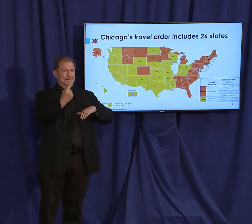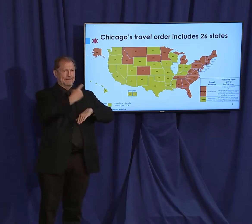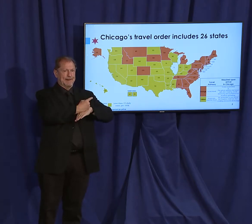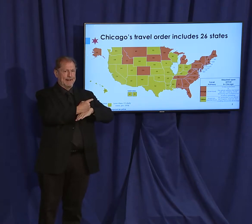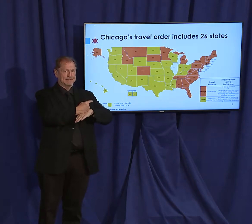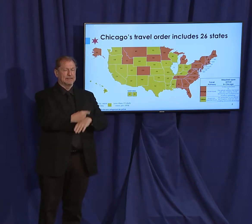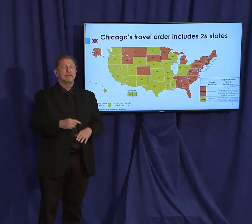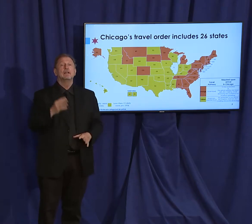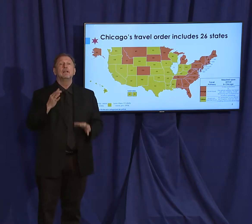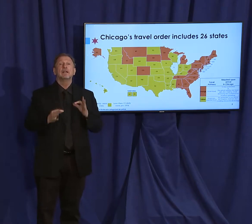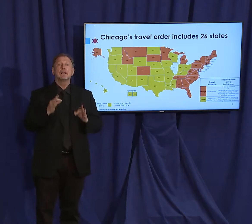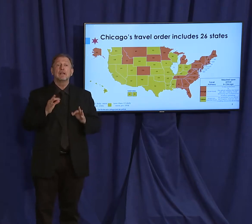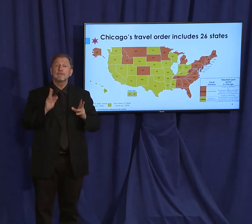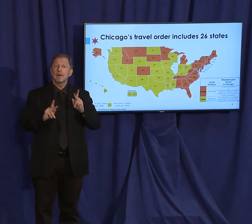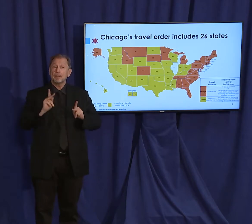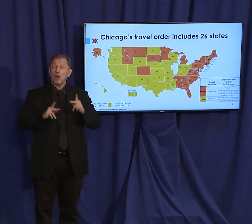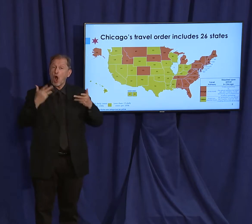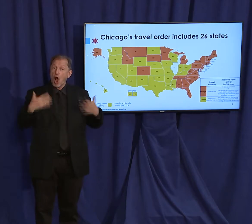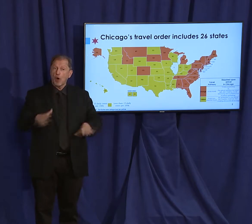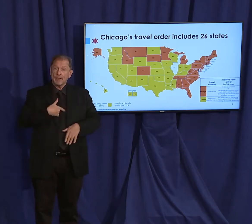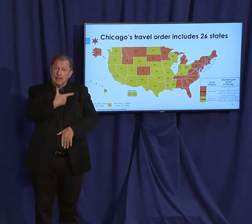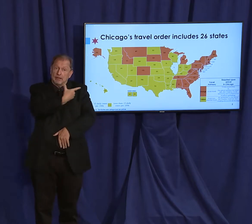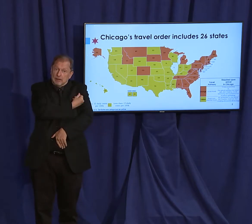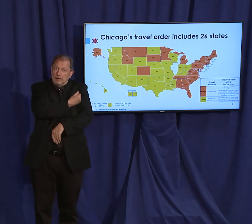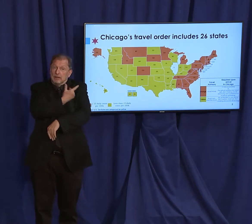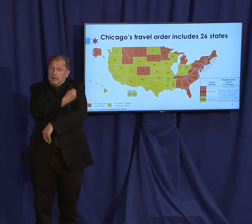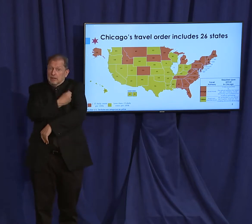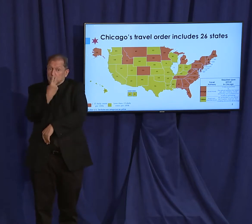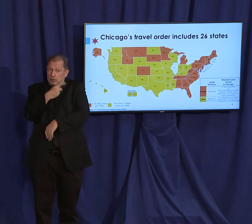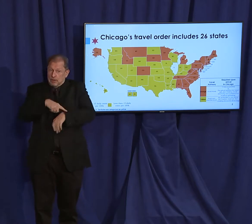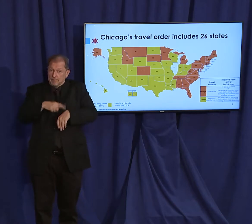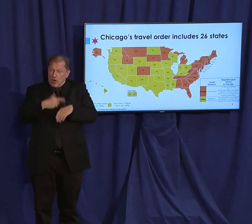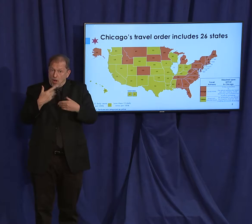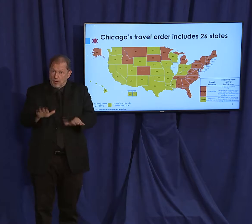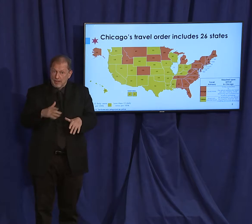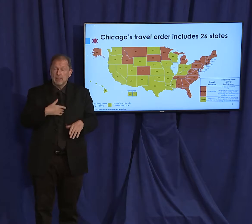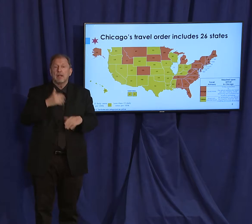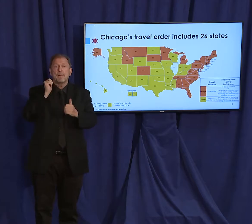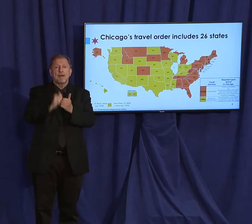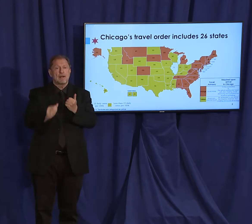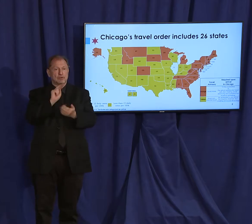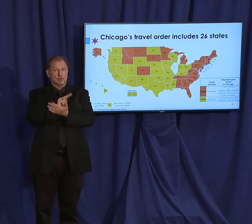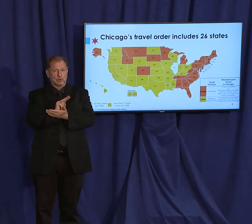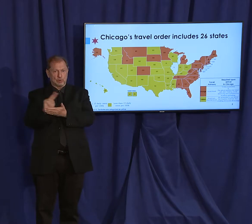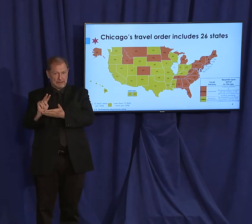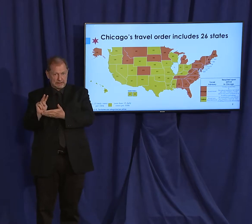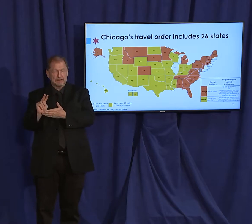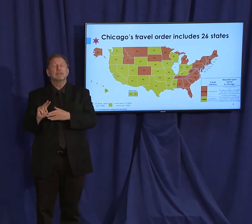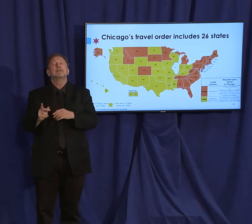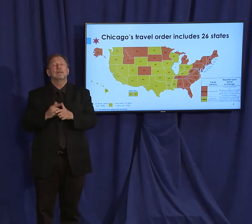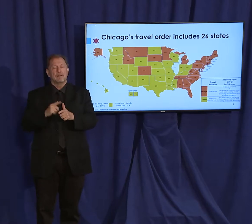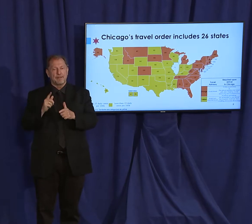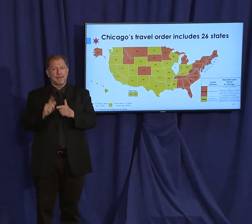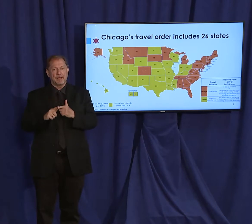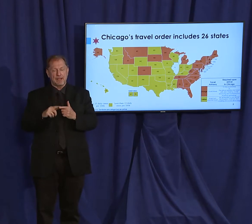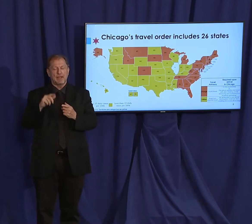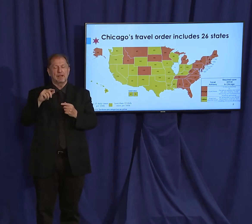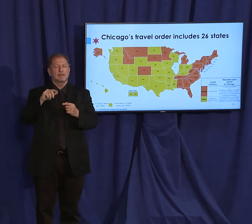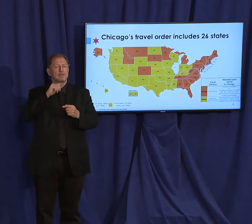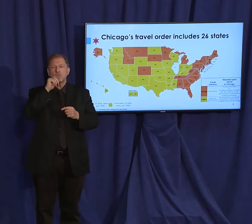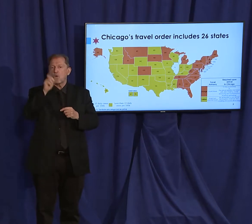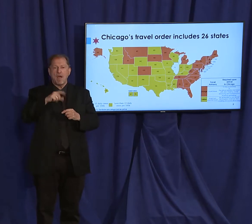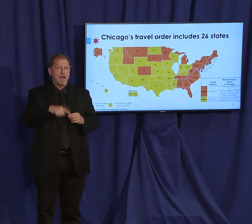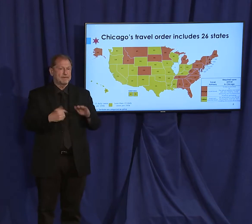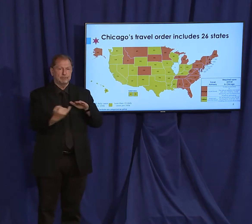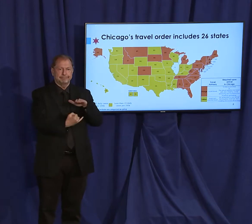vaccinated, 2 weeks post your second vaccine dose, or past your 1 dose if you get Johnson & Johnson vaccine, you do not need to